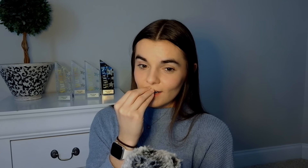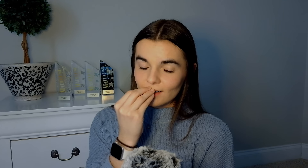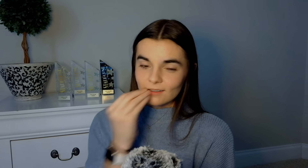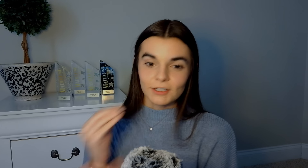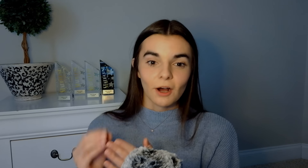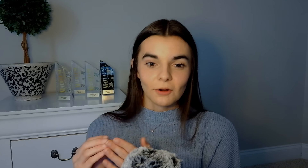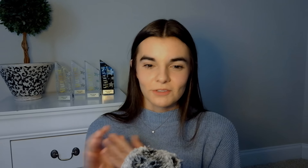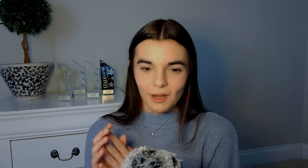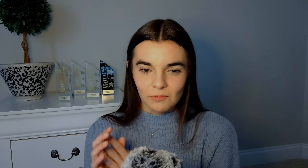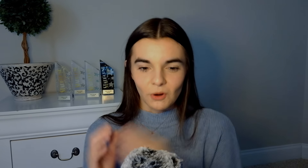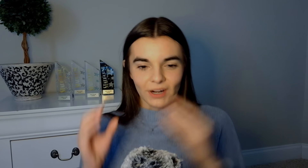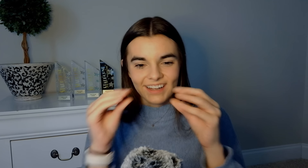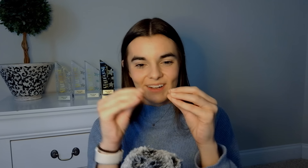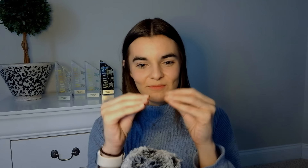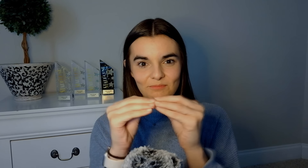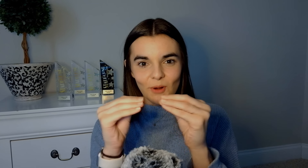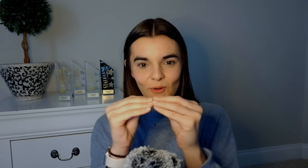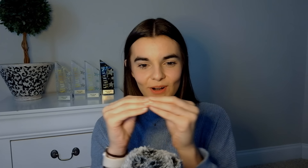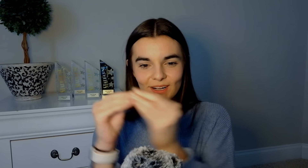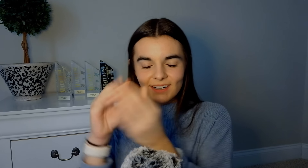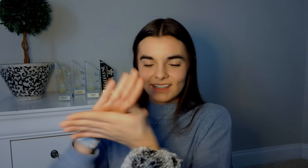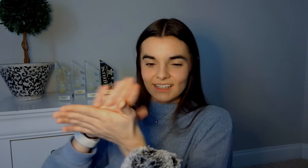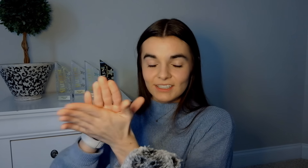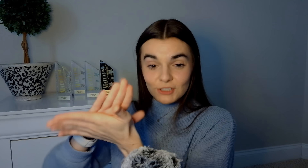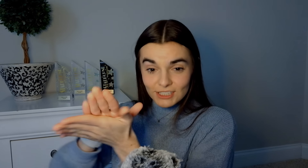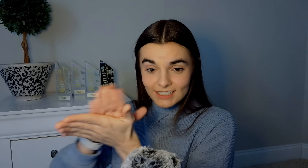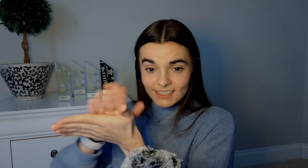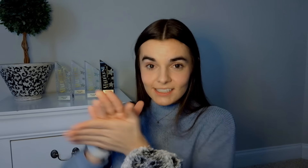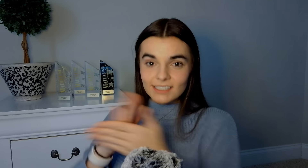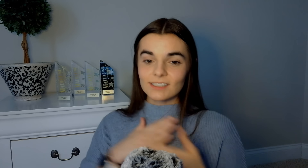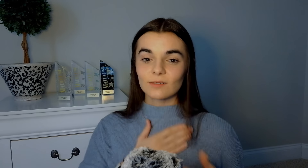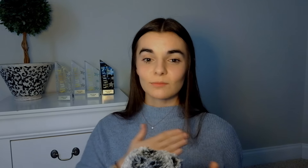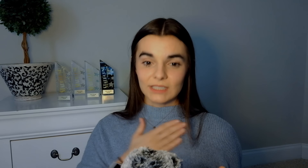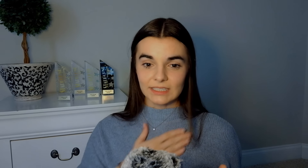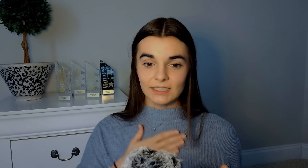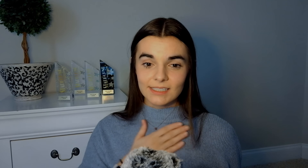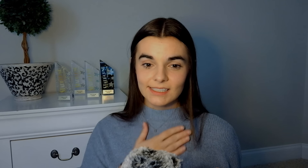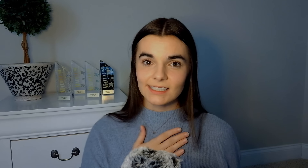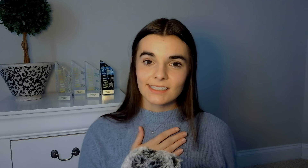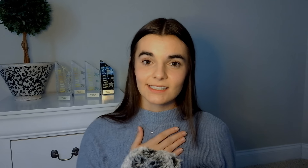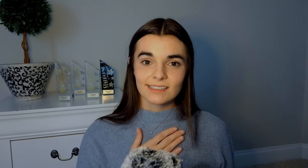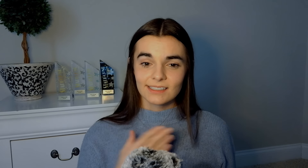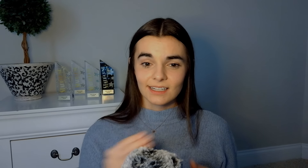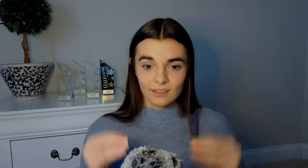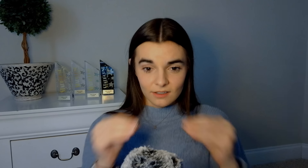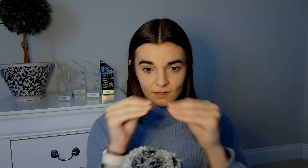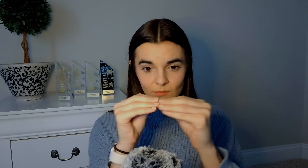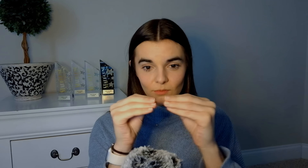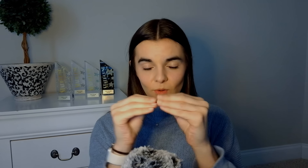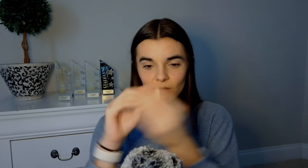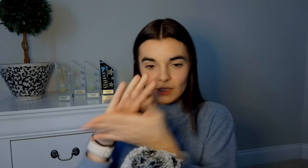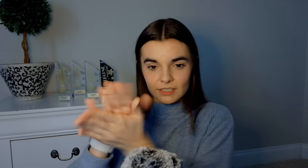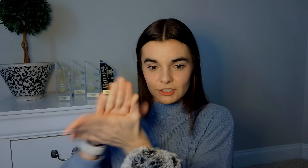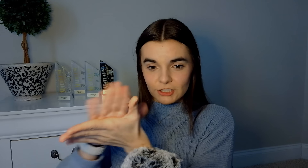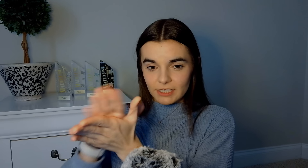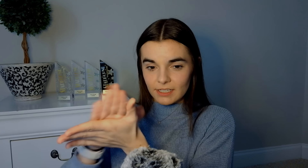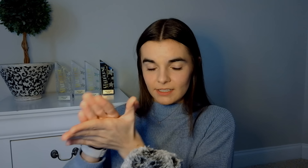More. No, not more. More cheese, please. More